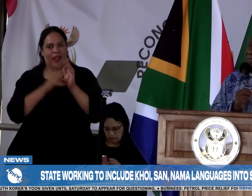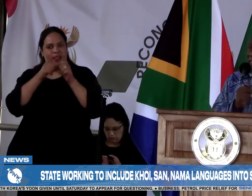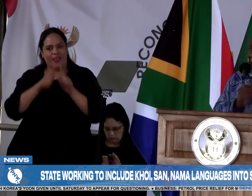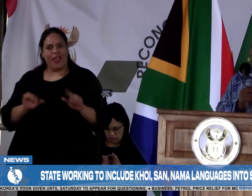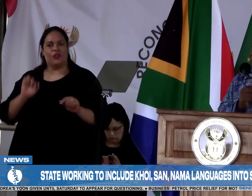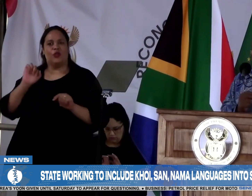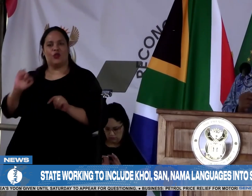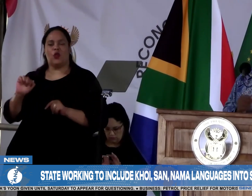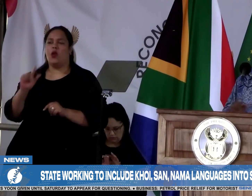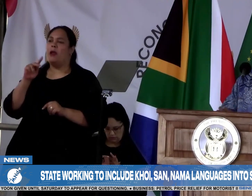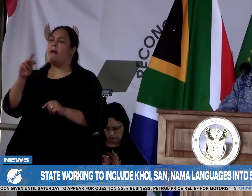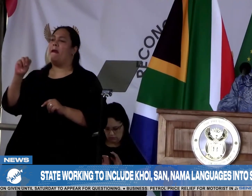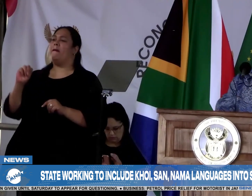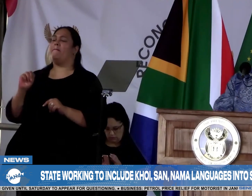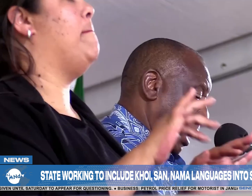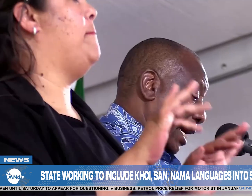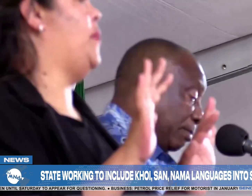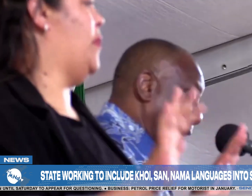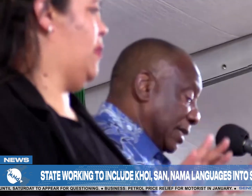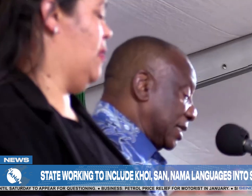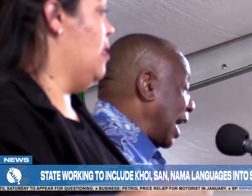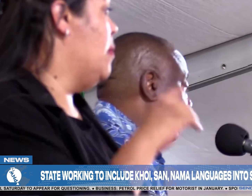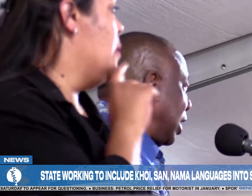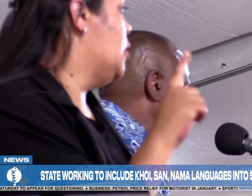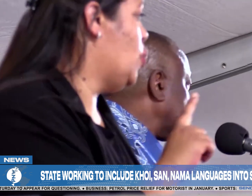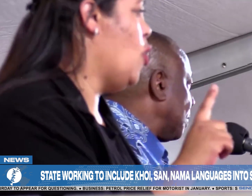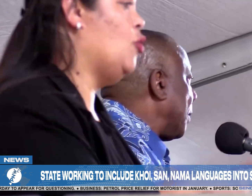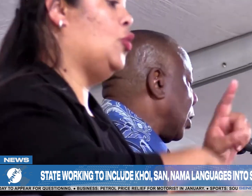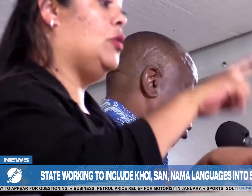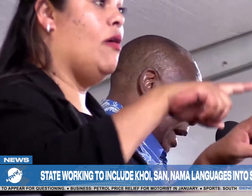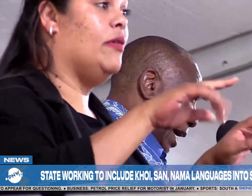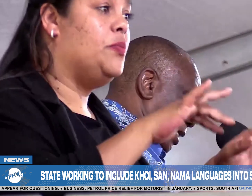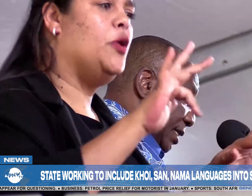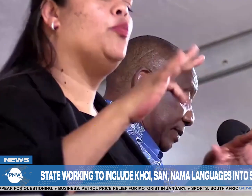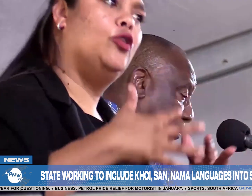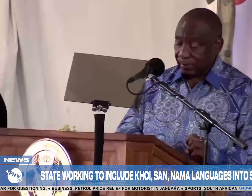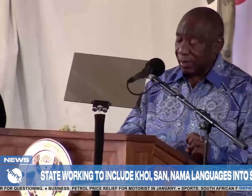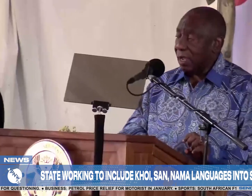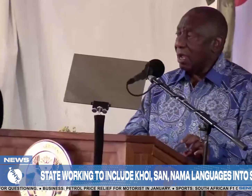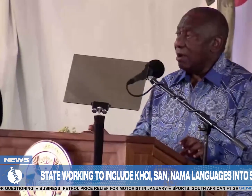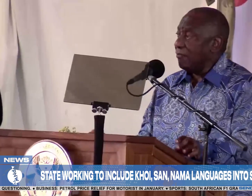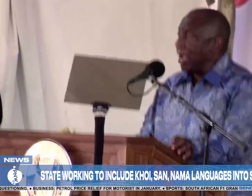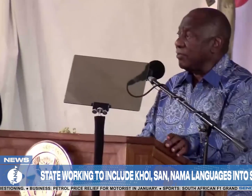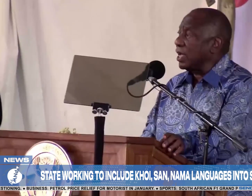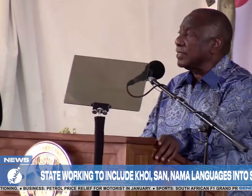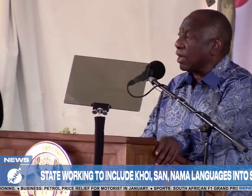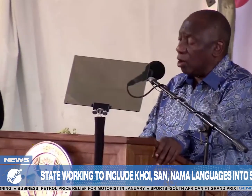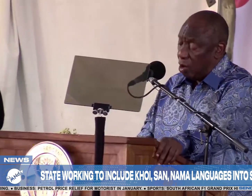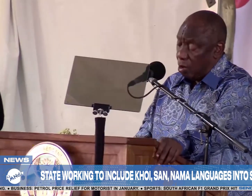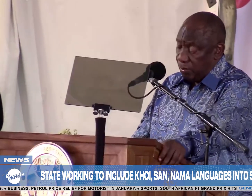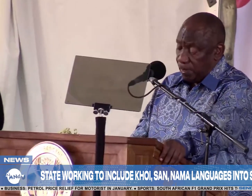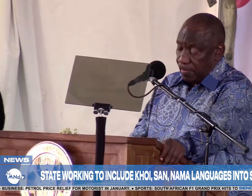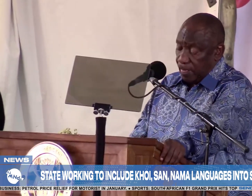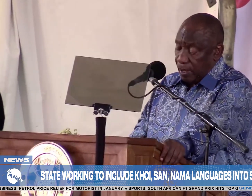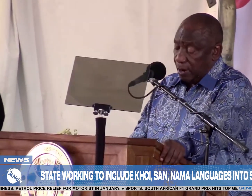the Kham people. It means diverse people unite. 5 years